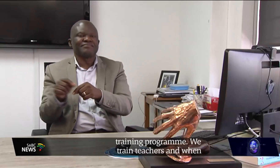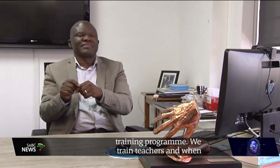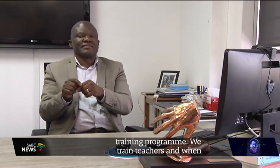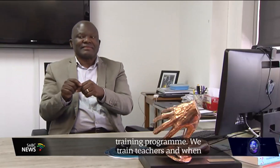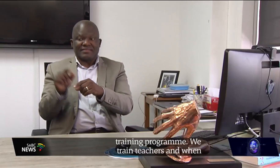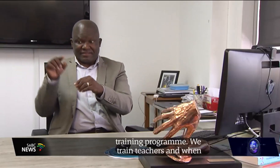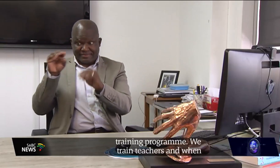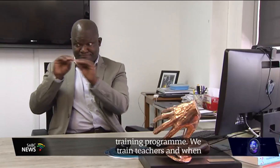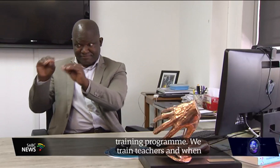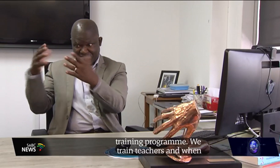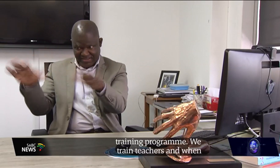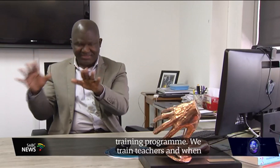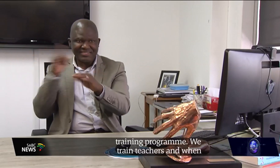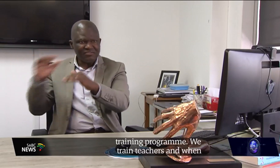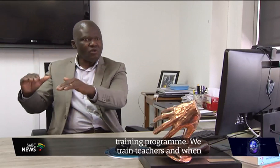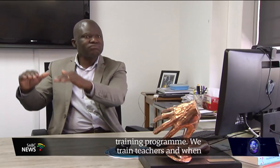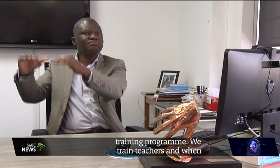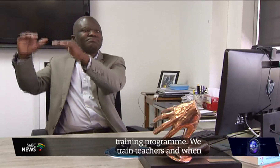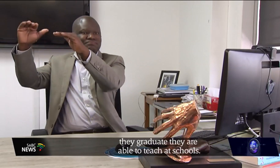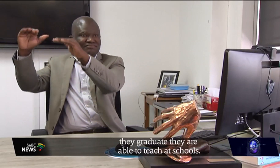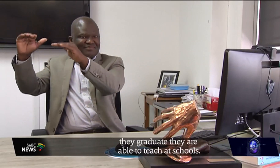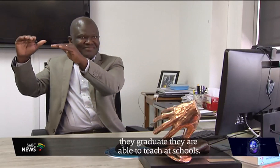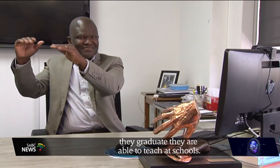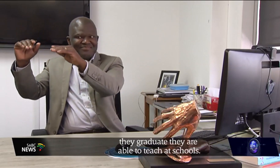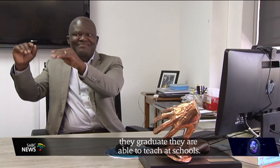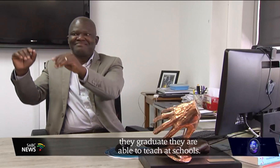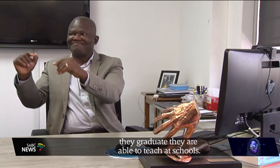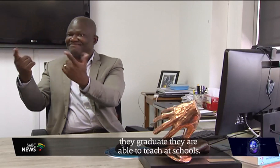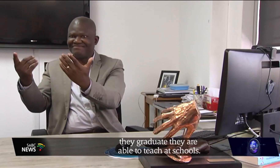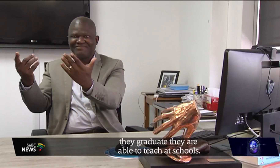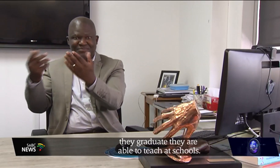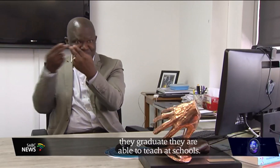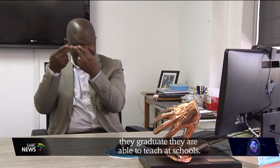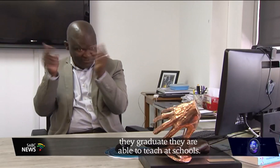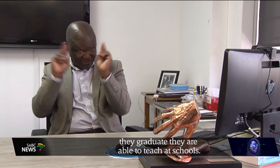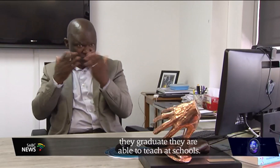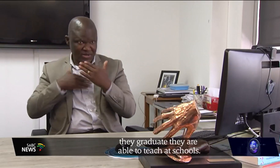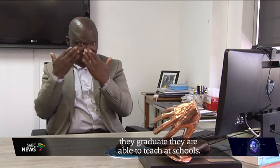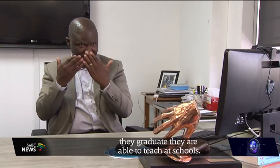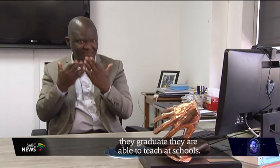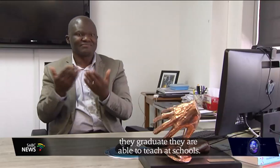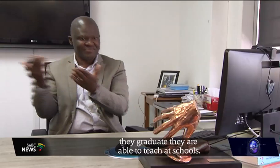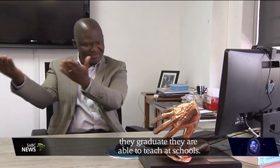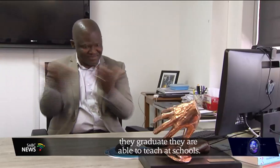ba rutishi ge ba sena go hwetša di-qualification ba ya ko dikolong ba kgona go ruta bana ba ba deaf.